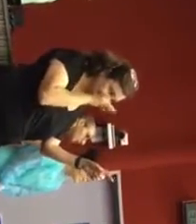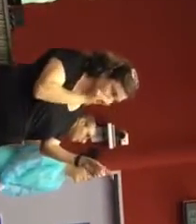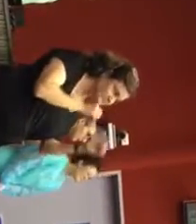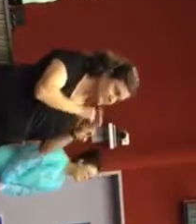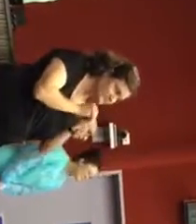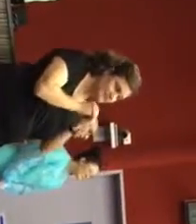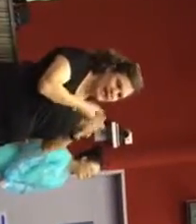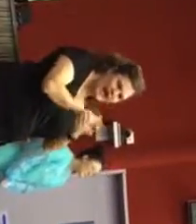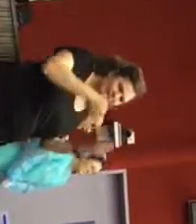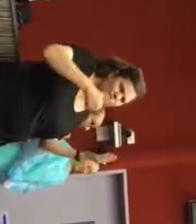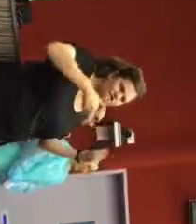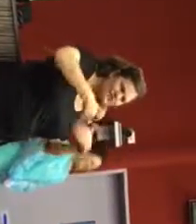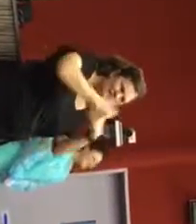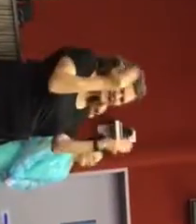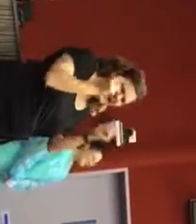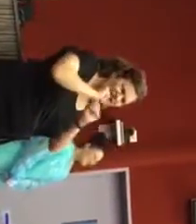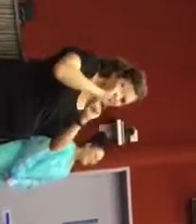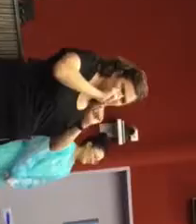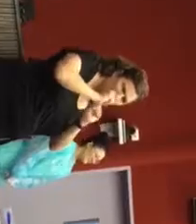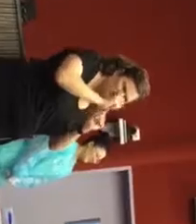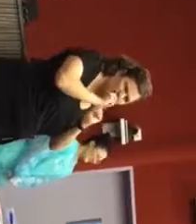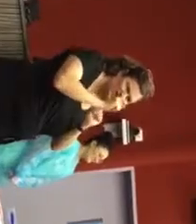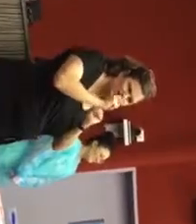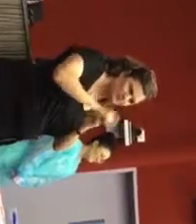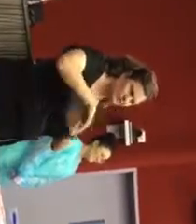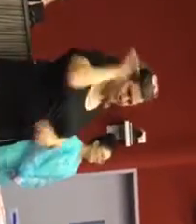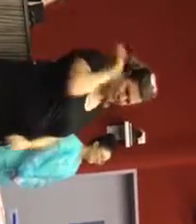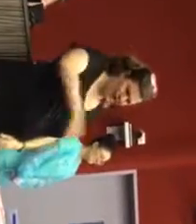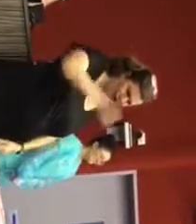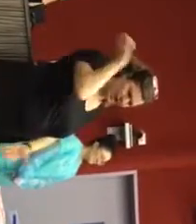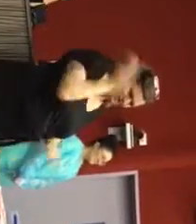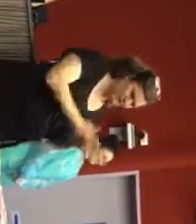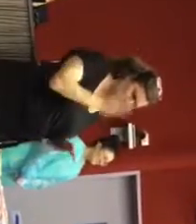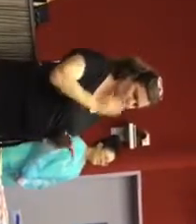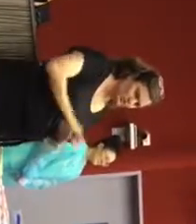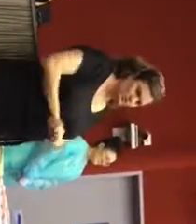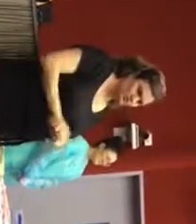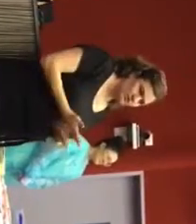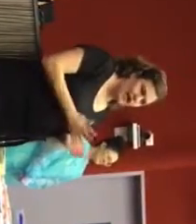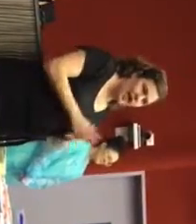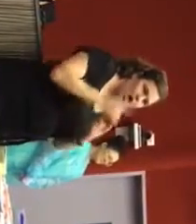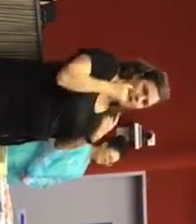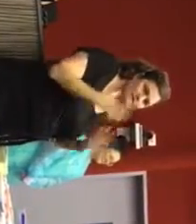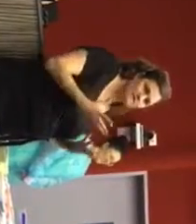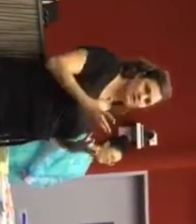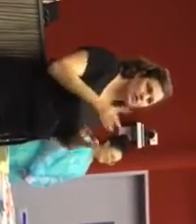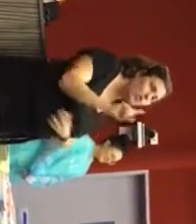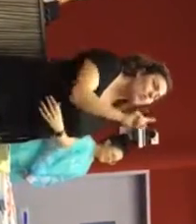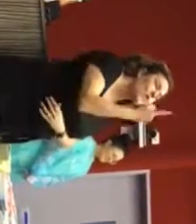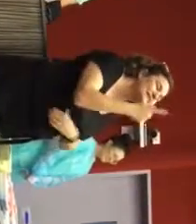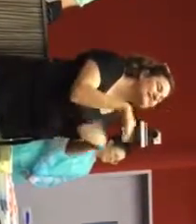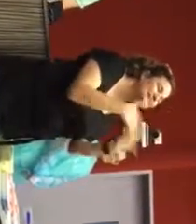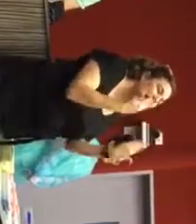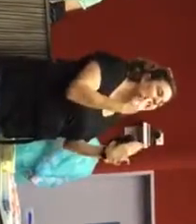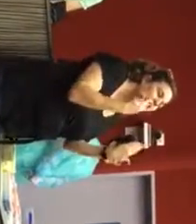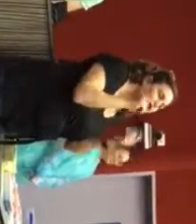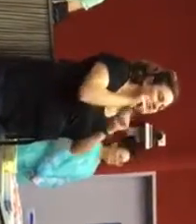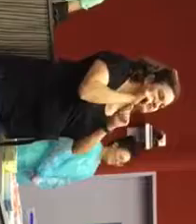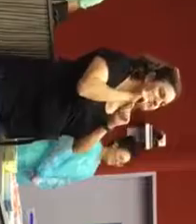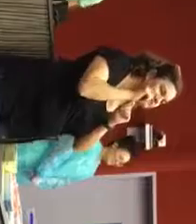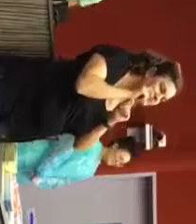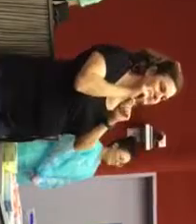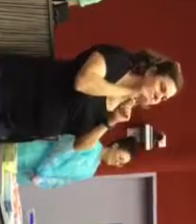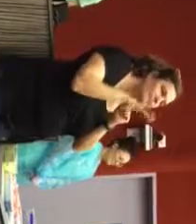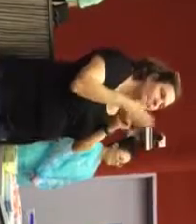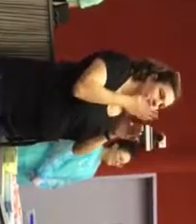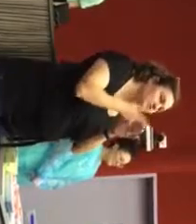floss daily basis? Yes, yes, absolutely. Because How often? usually just once. Like I prefer before